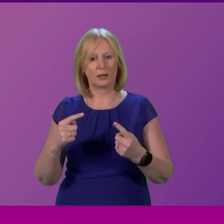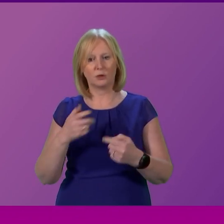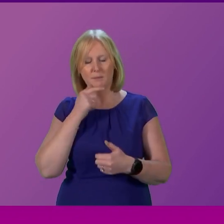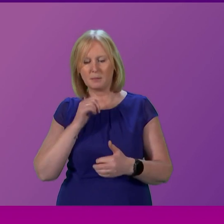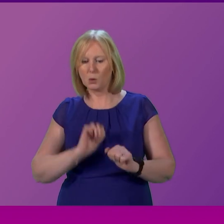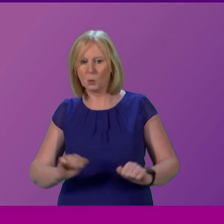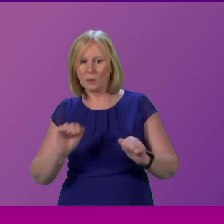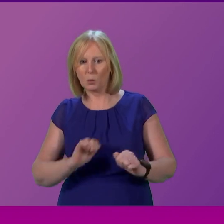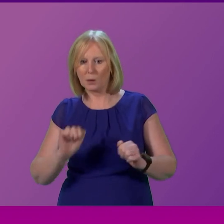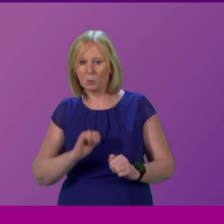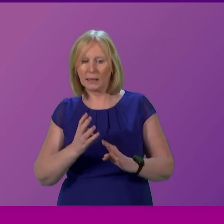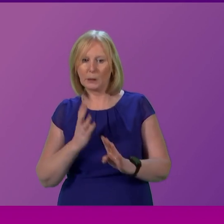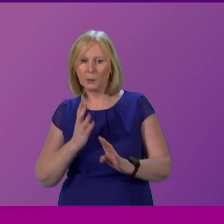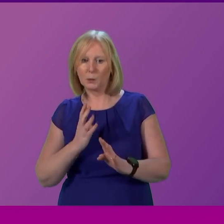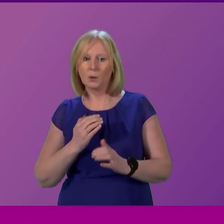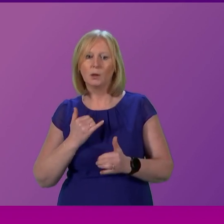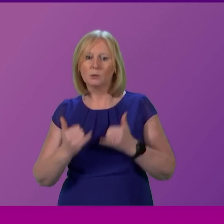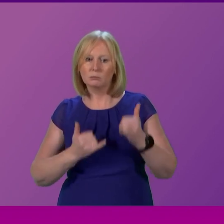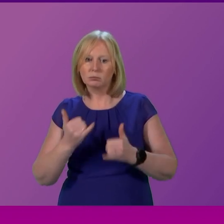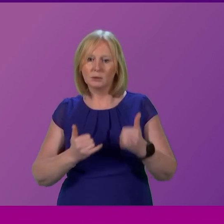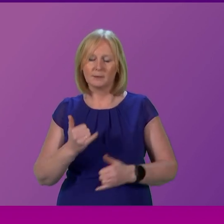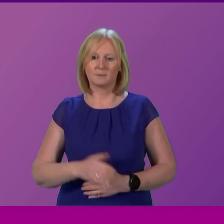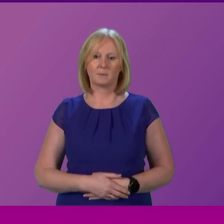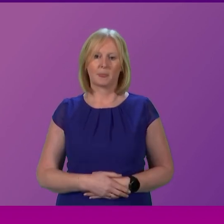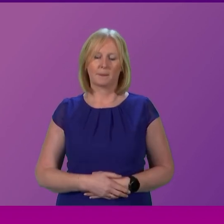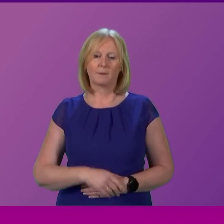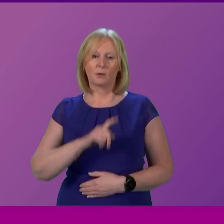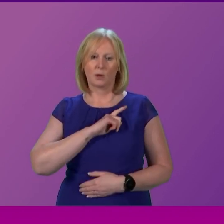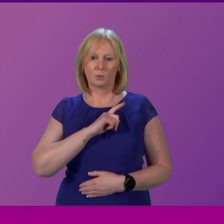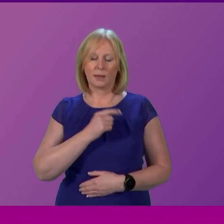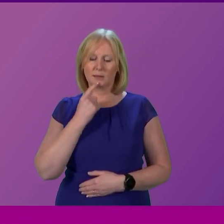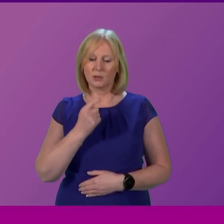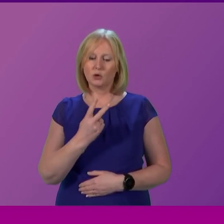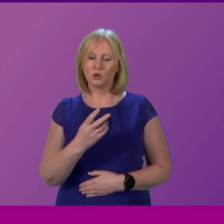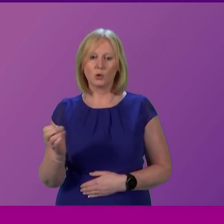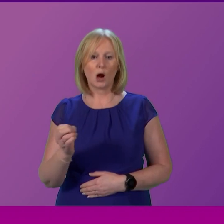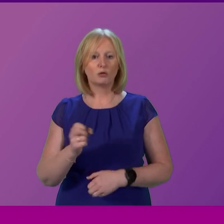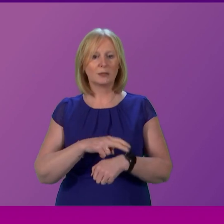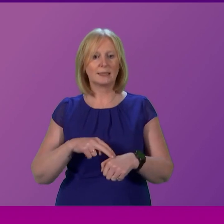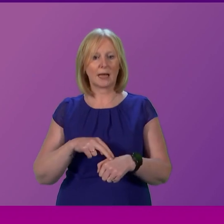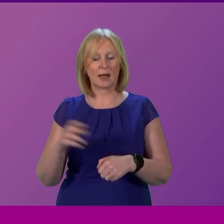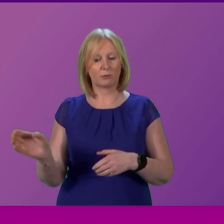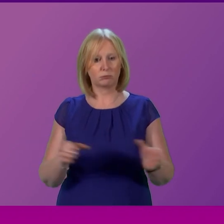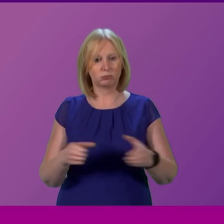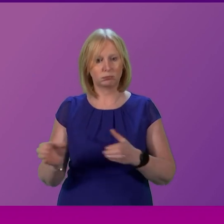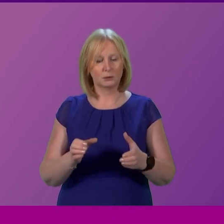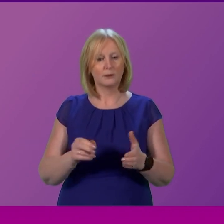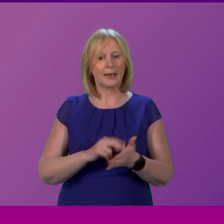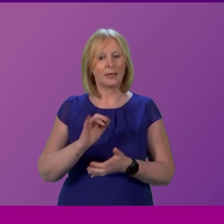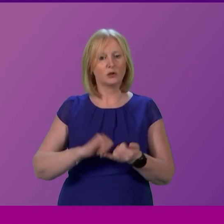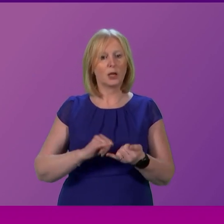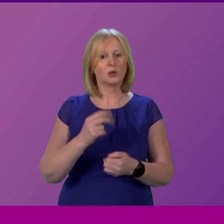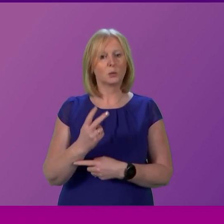why I've made reference to the additional staff 200 over the course of the winter that NHS 24